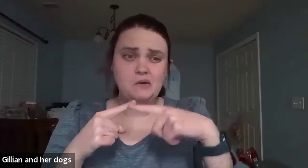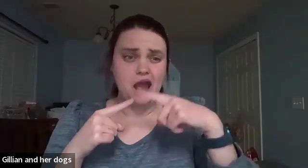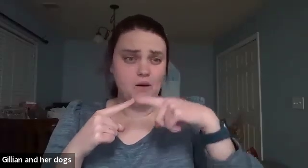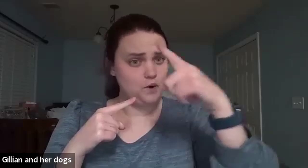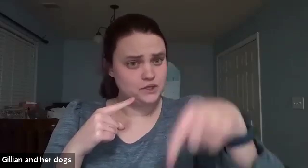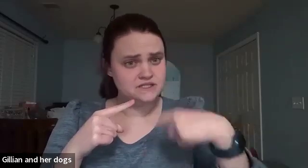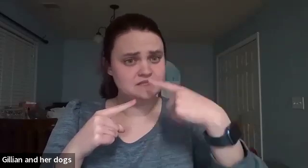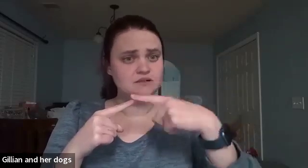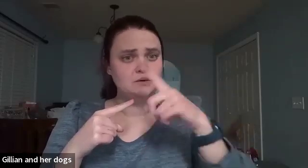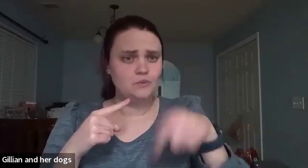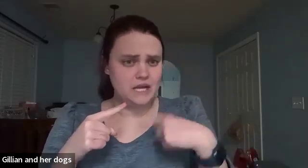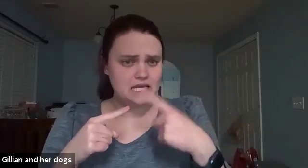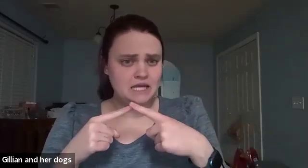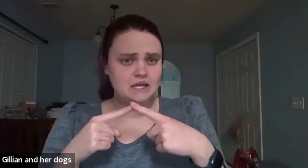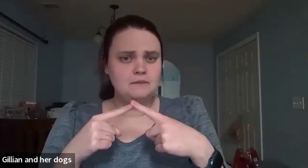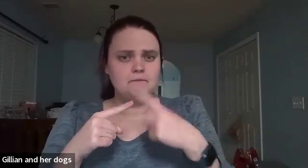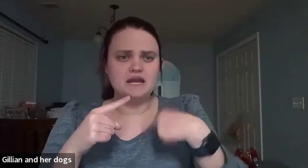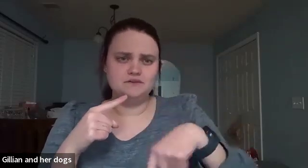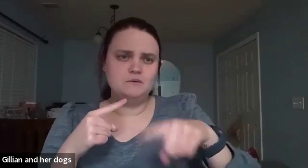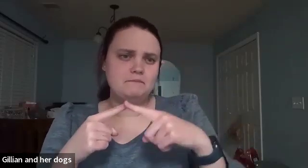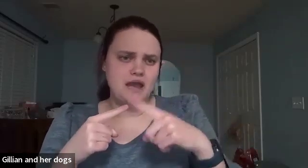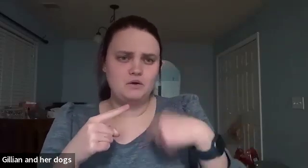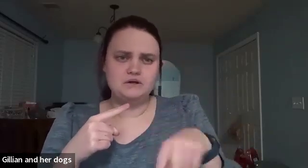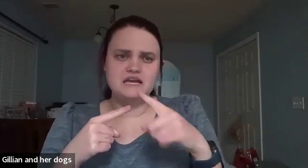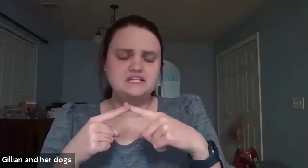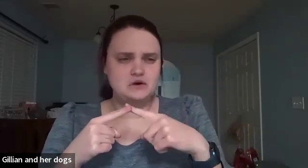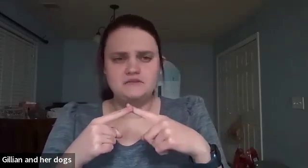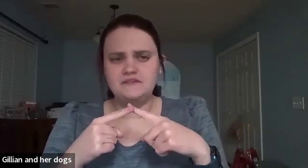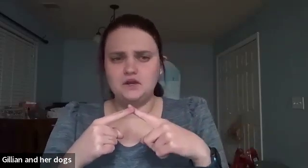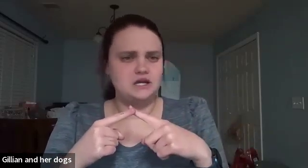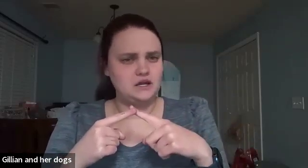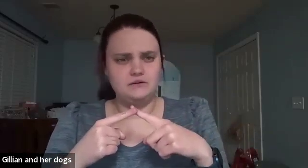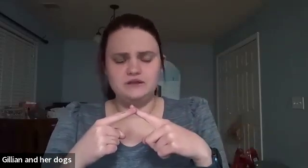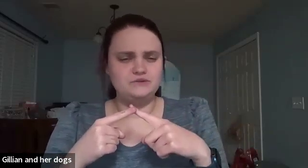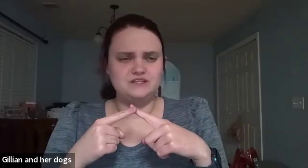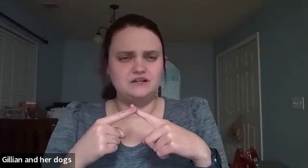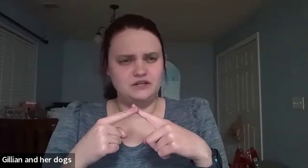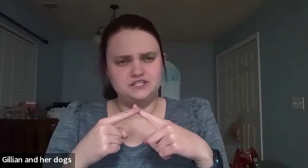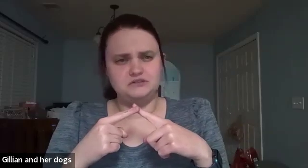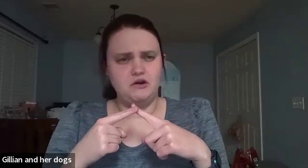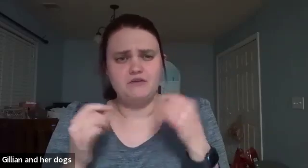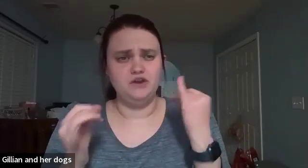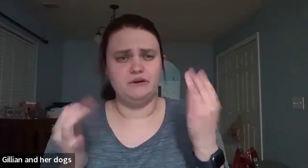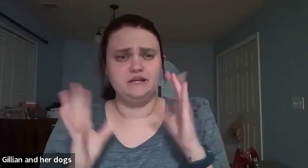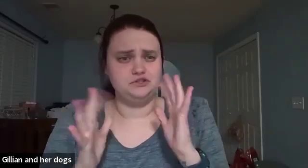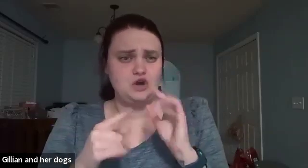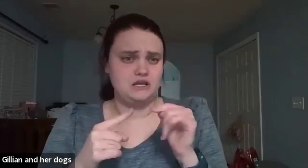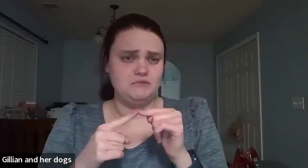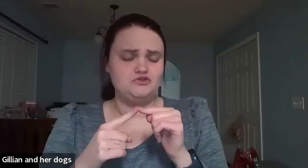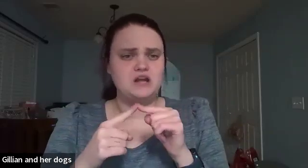go outwards when, but if you went backwards, I don't think they're going to go, no one's going to look at you and go, I have no idea what you're talking about. There's